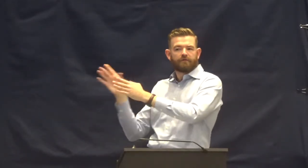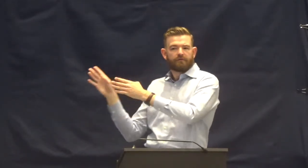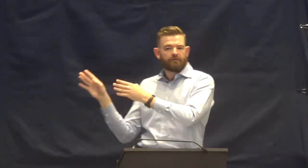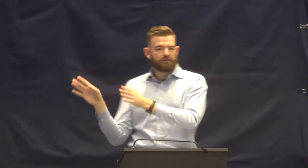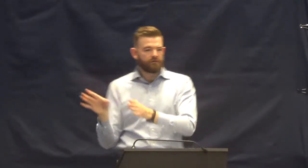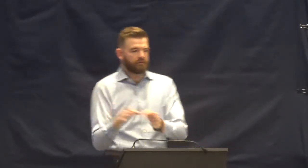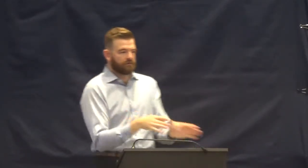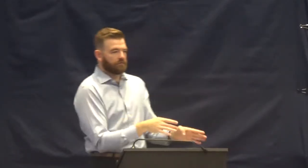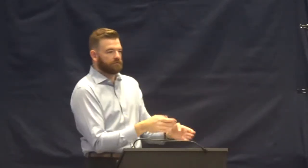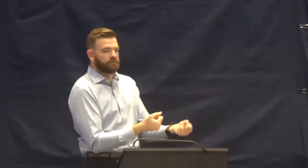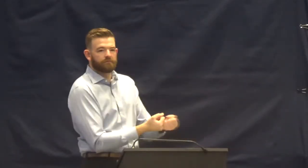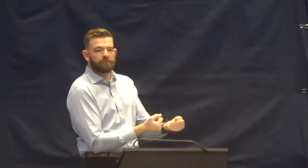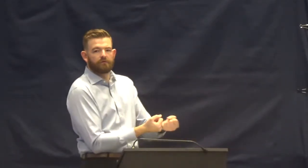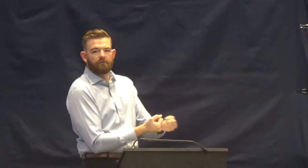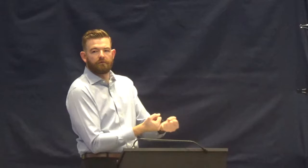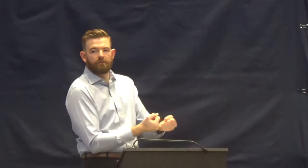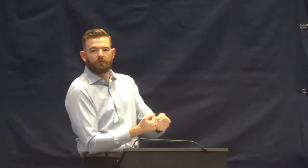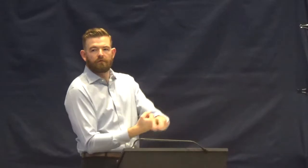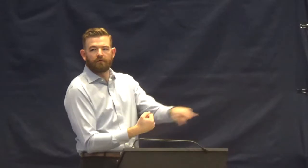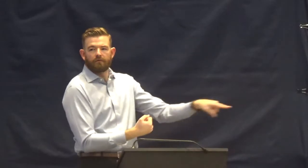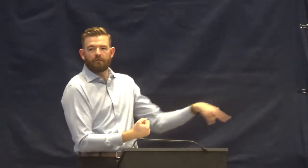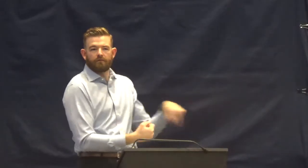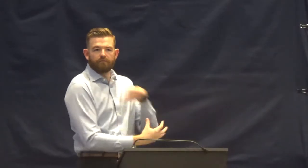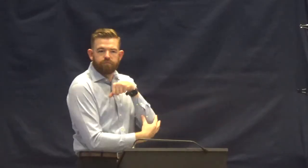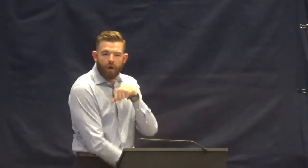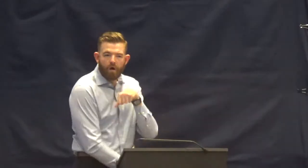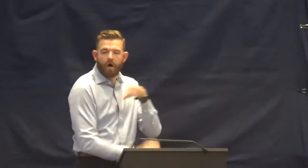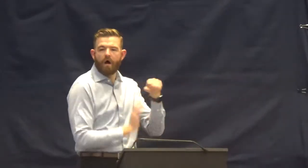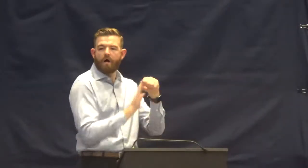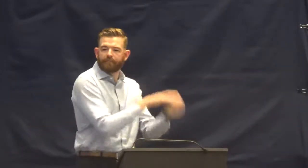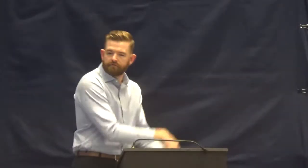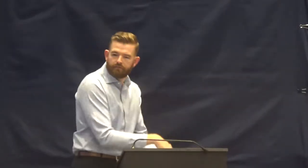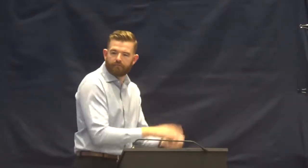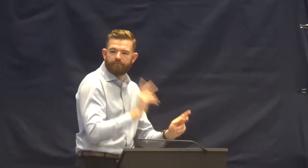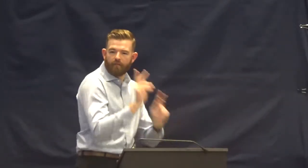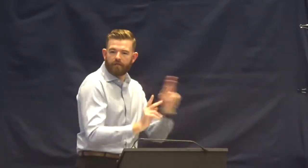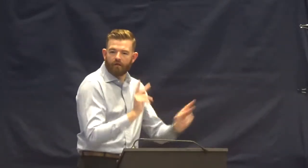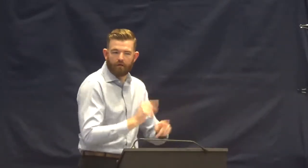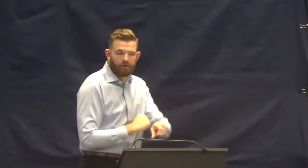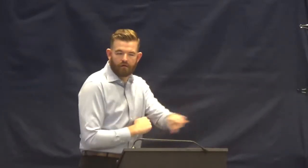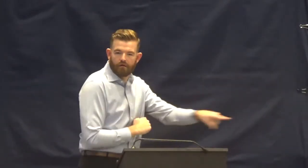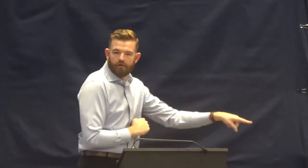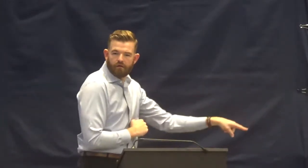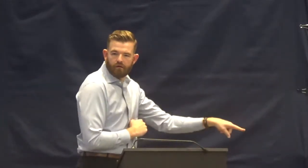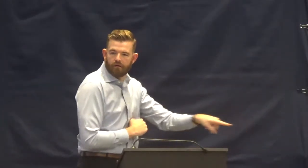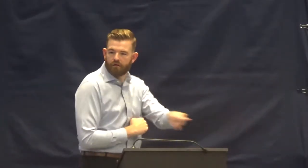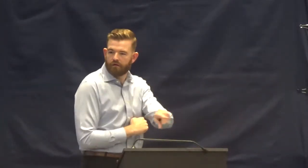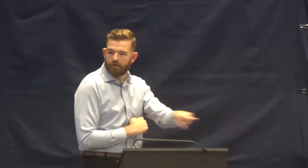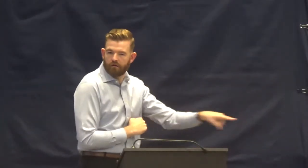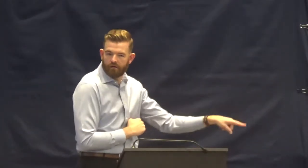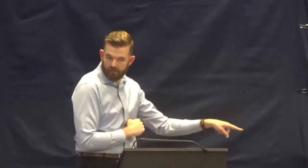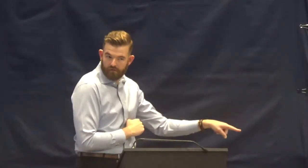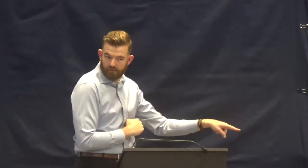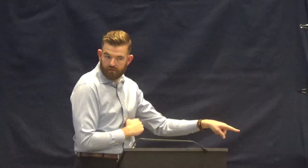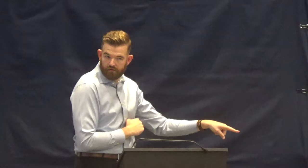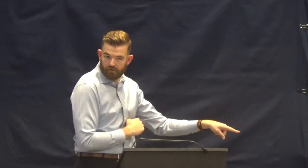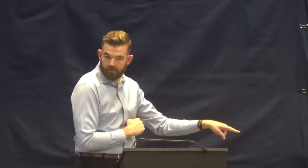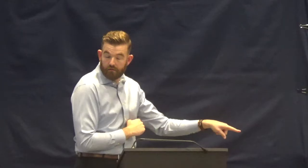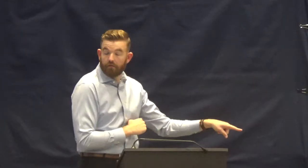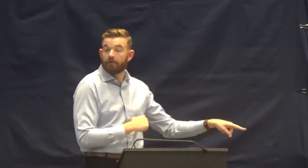people. So don't turn your focus only to that story that we have heard for years and years. We need to listen